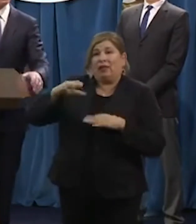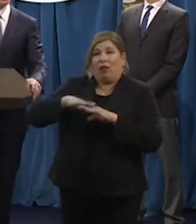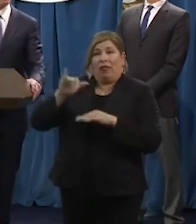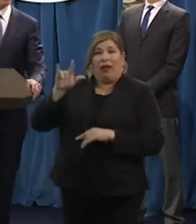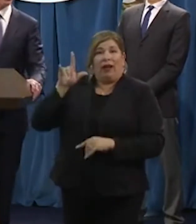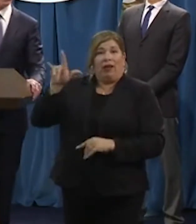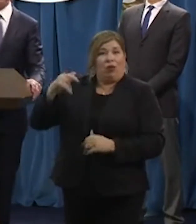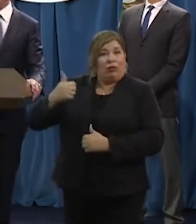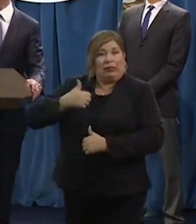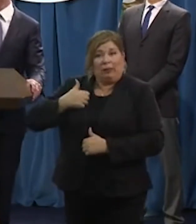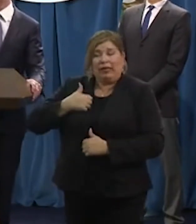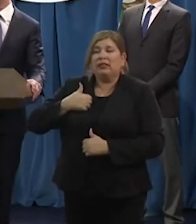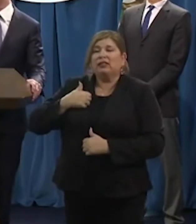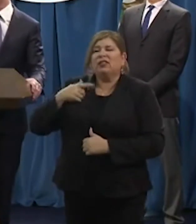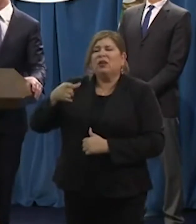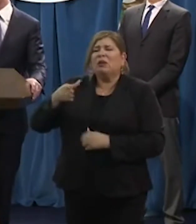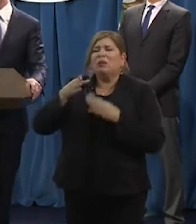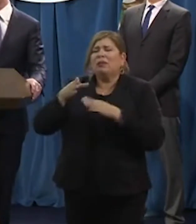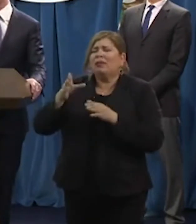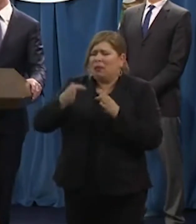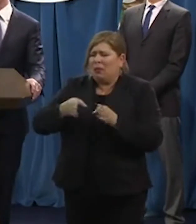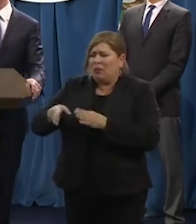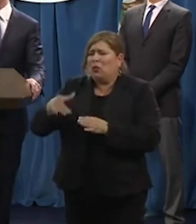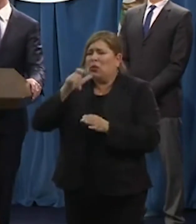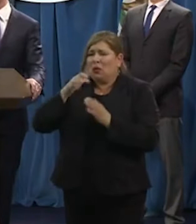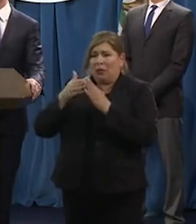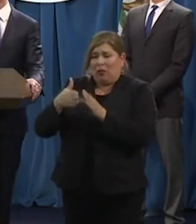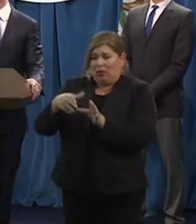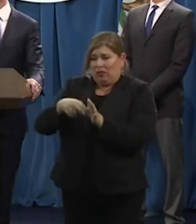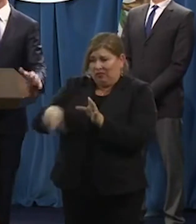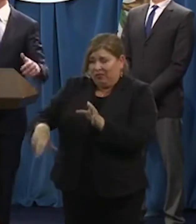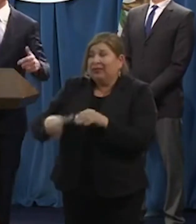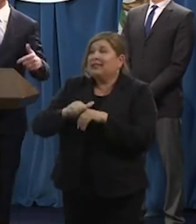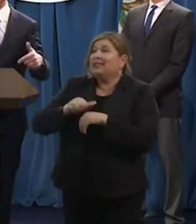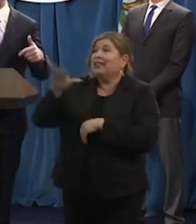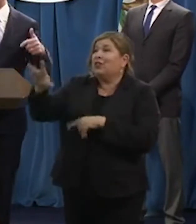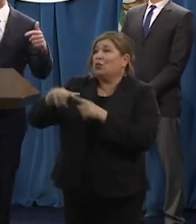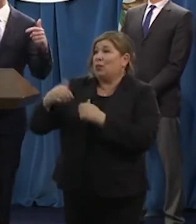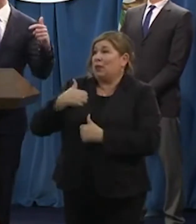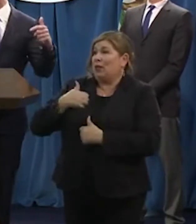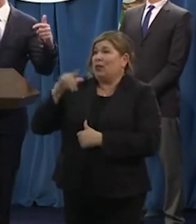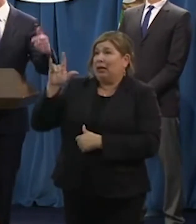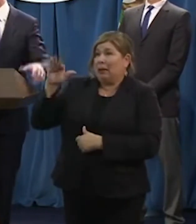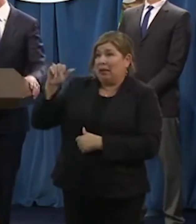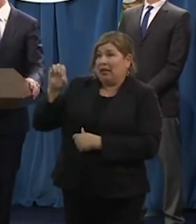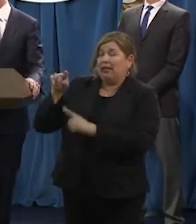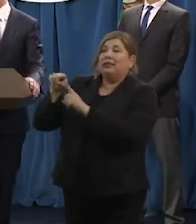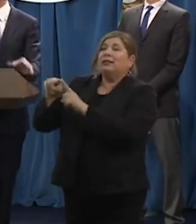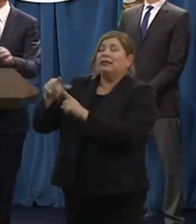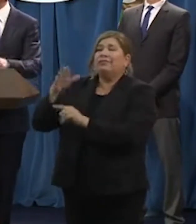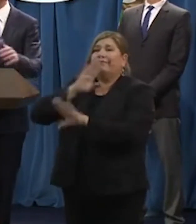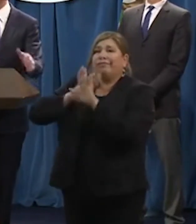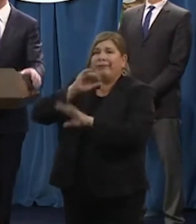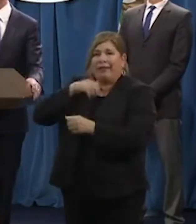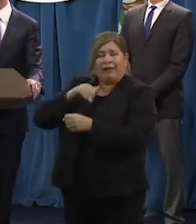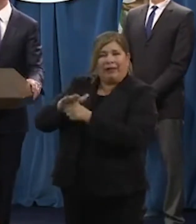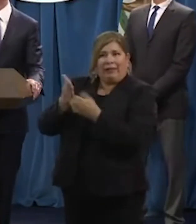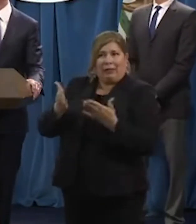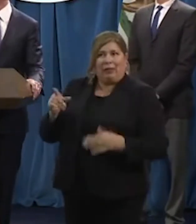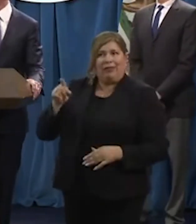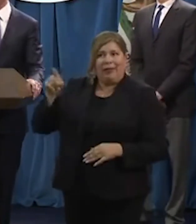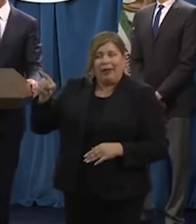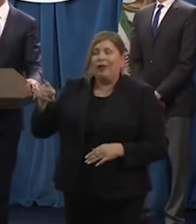have come off the Grand Princess and have gone to our military bases. We are working overtime and in real time to improve